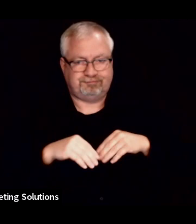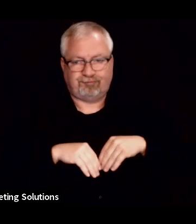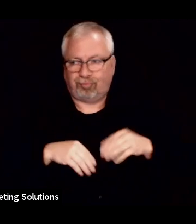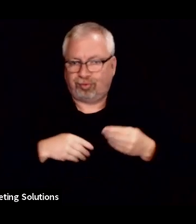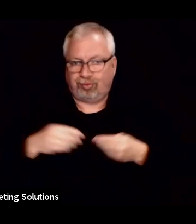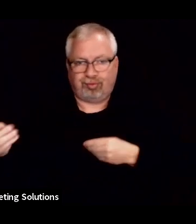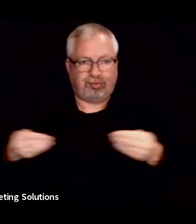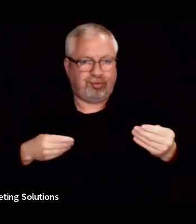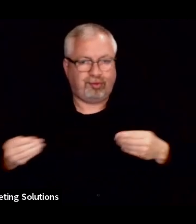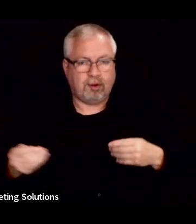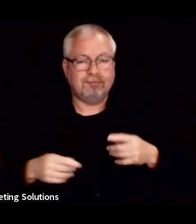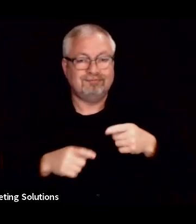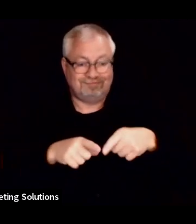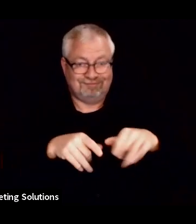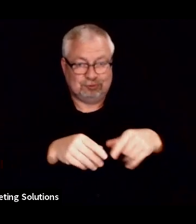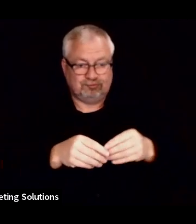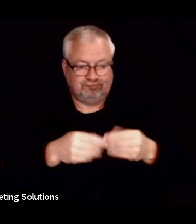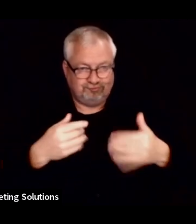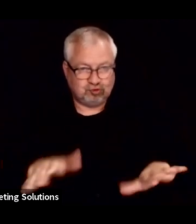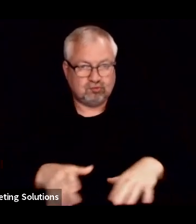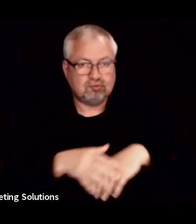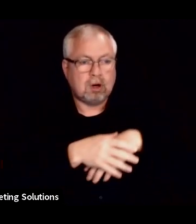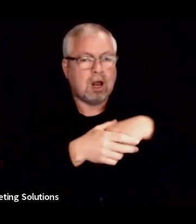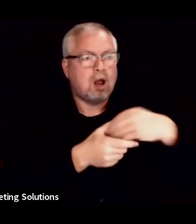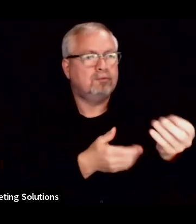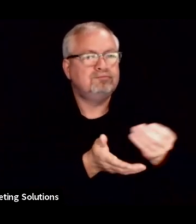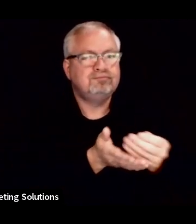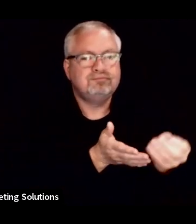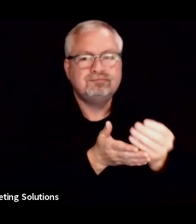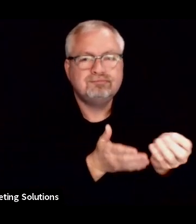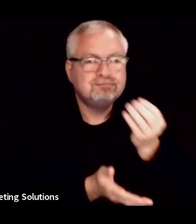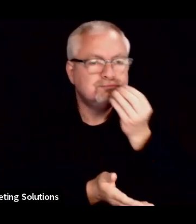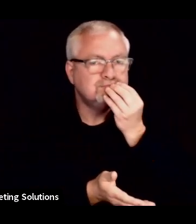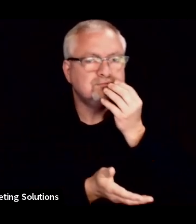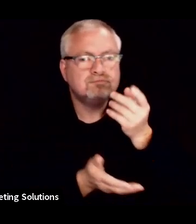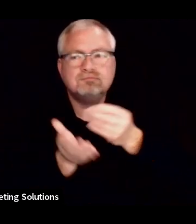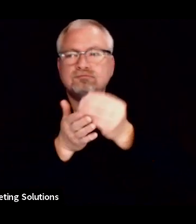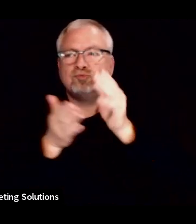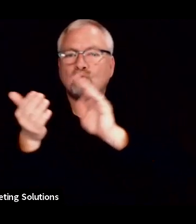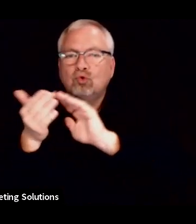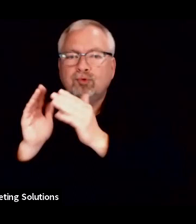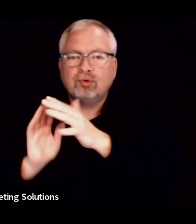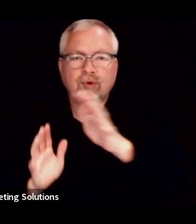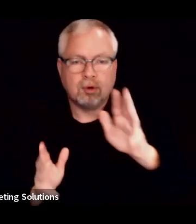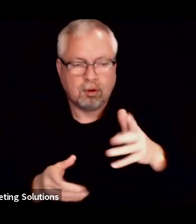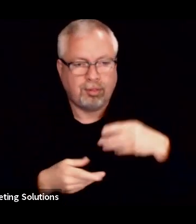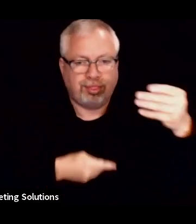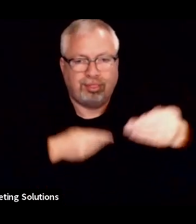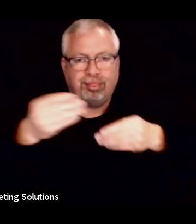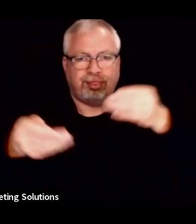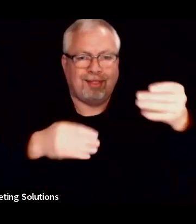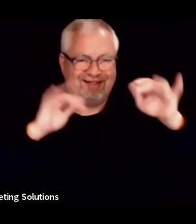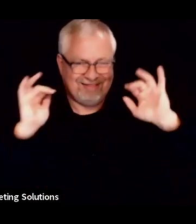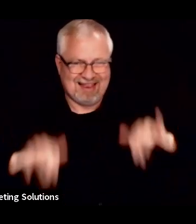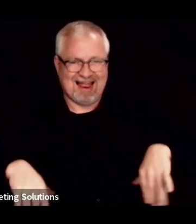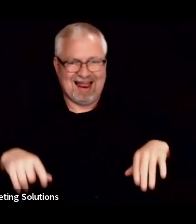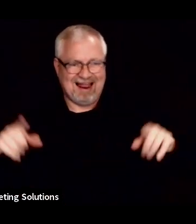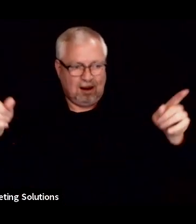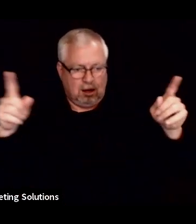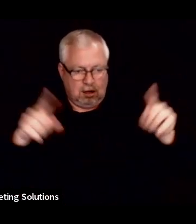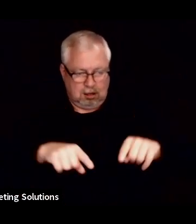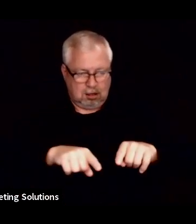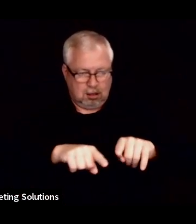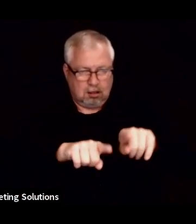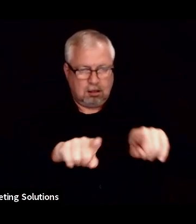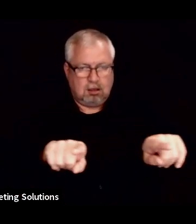community. And I think that's what we're seeing. If there's an outbreak in a particular location,